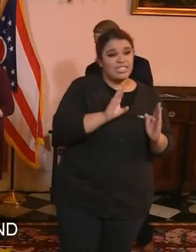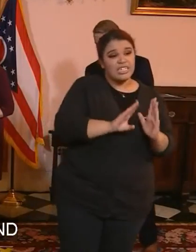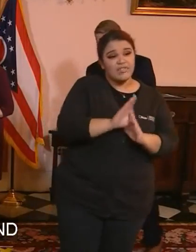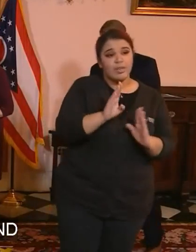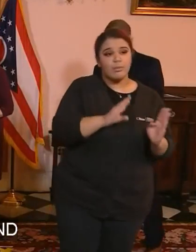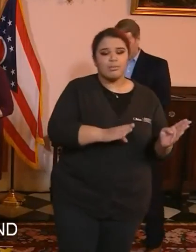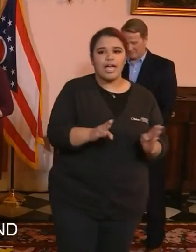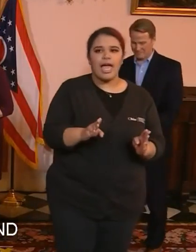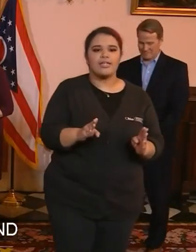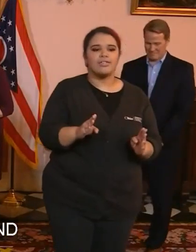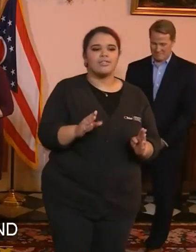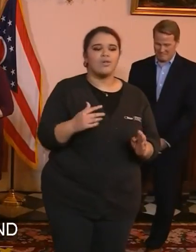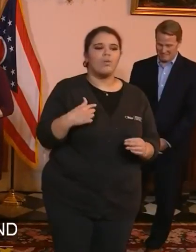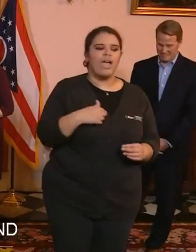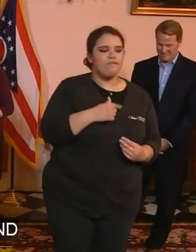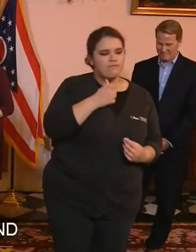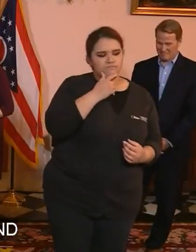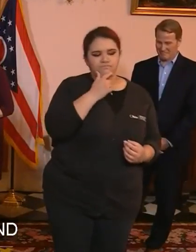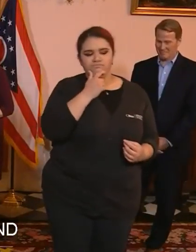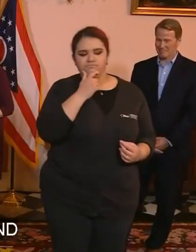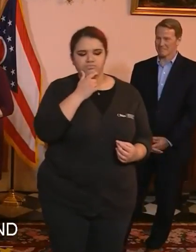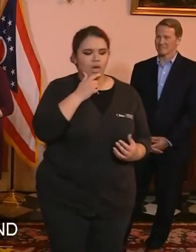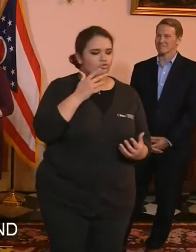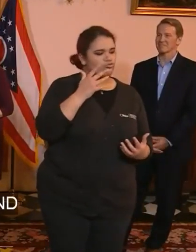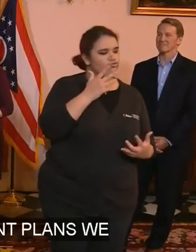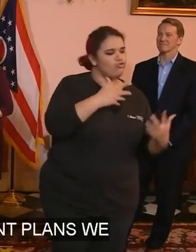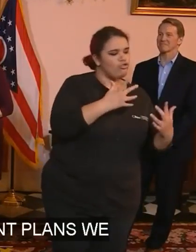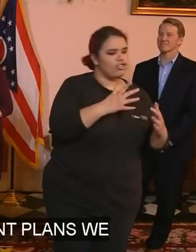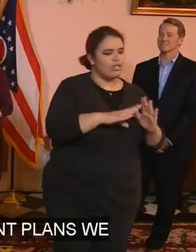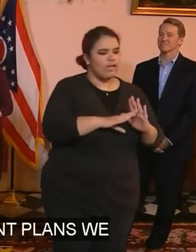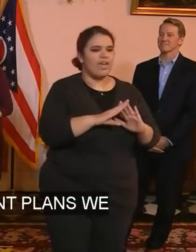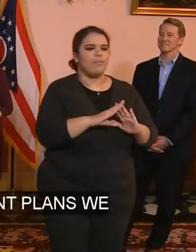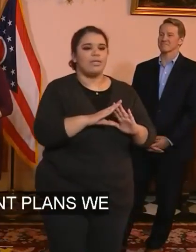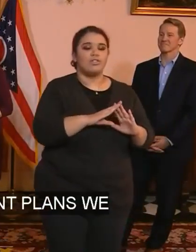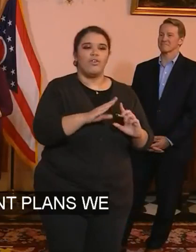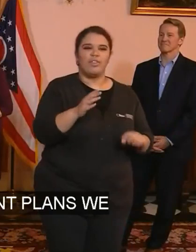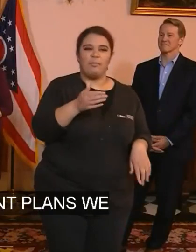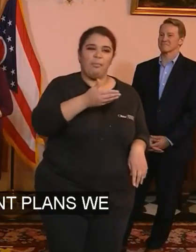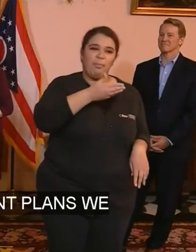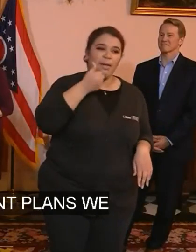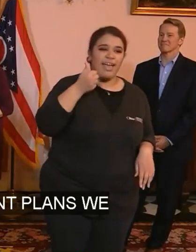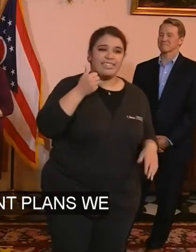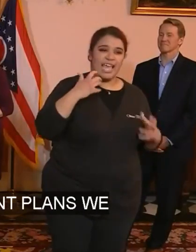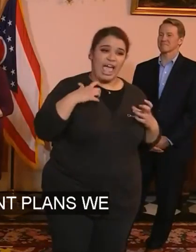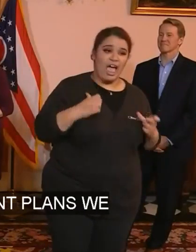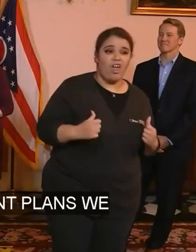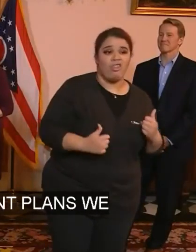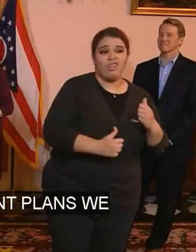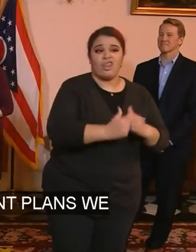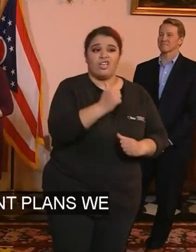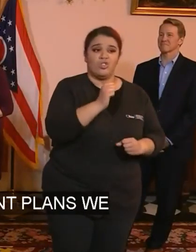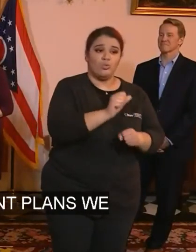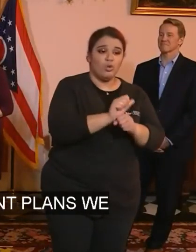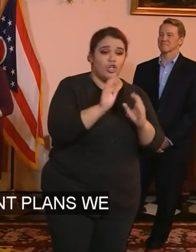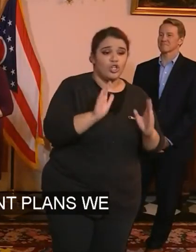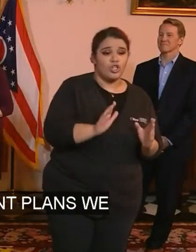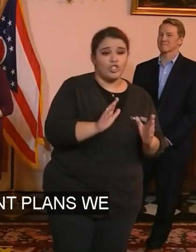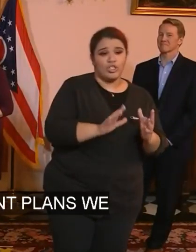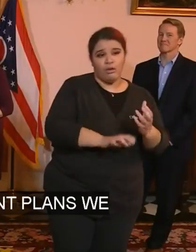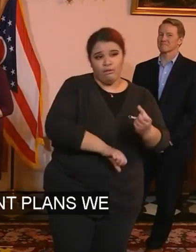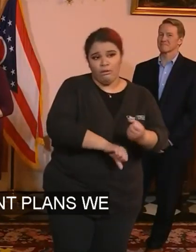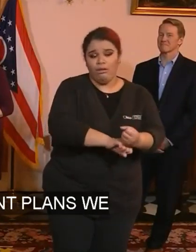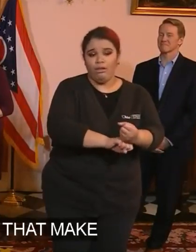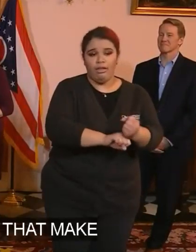of inter-networked things that make for the best workers, the healthiest workers, that bring businesses to our state and these